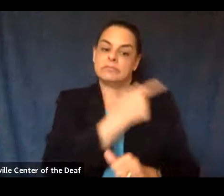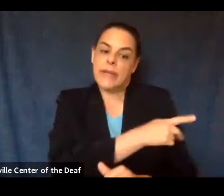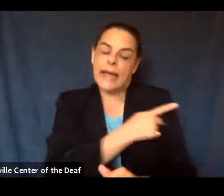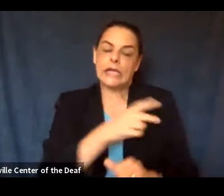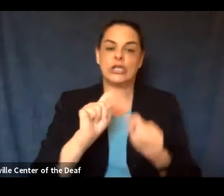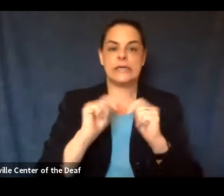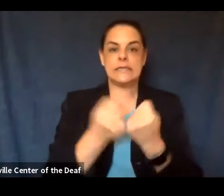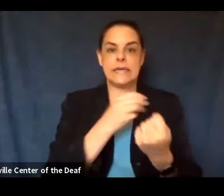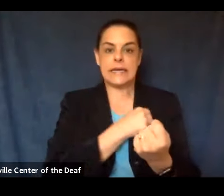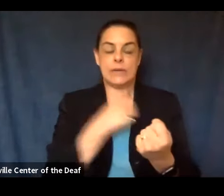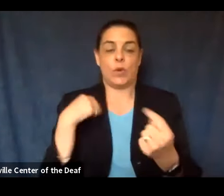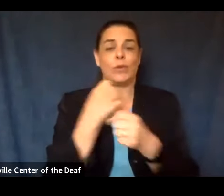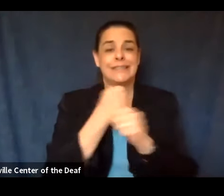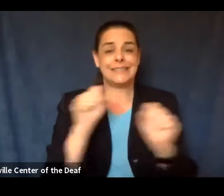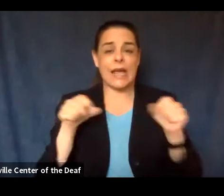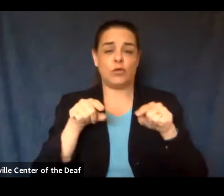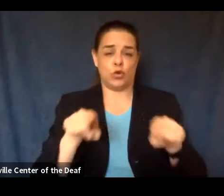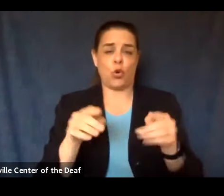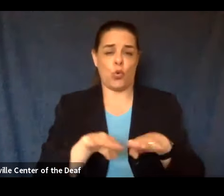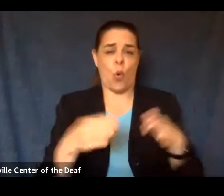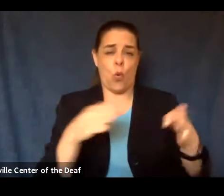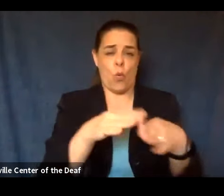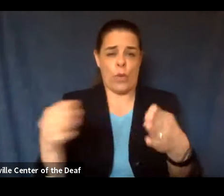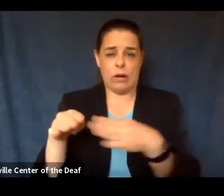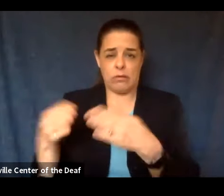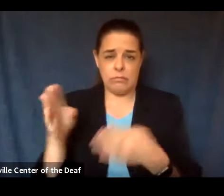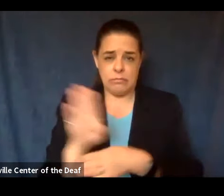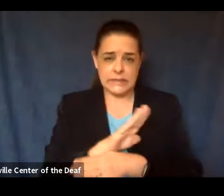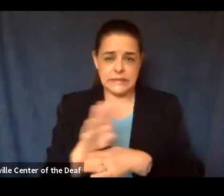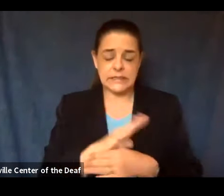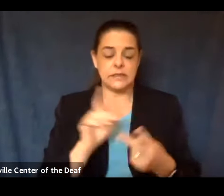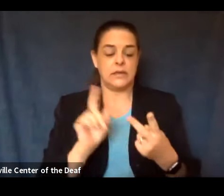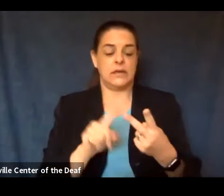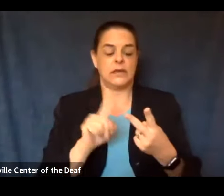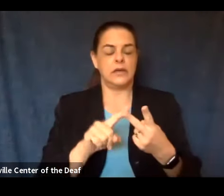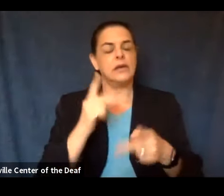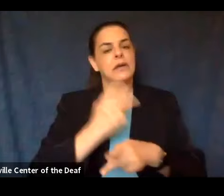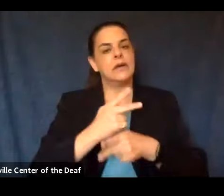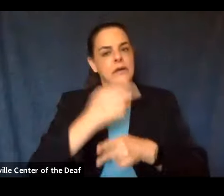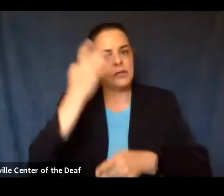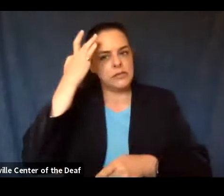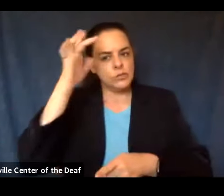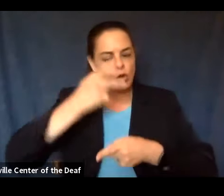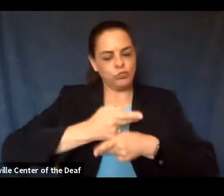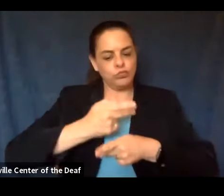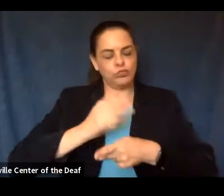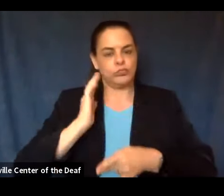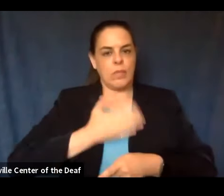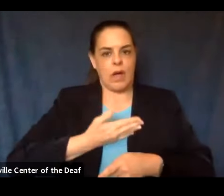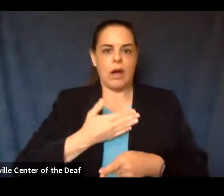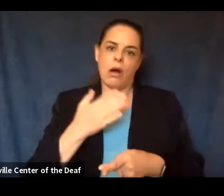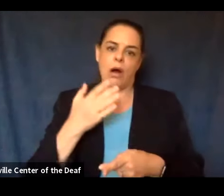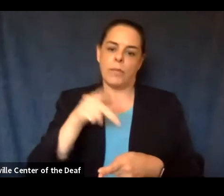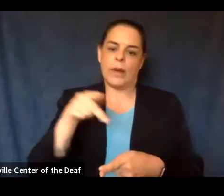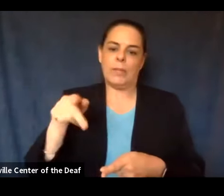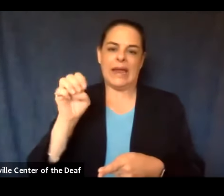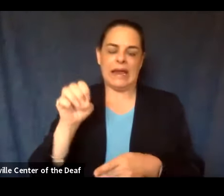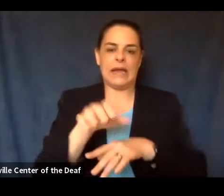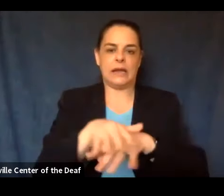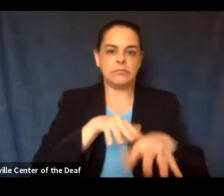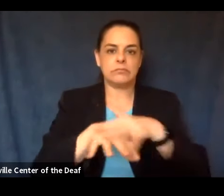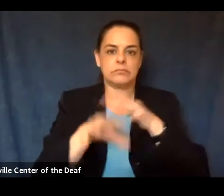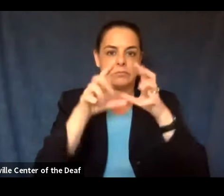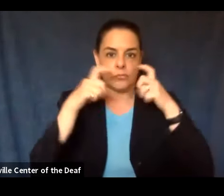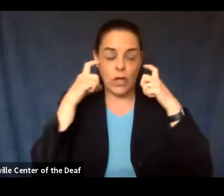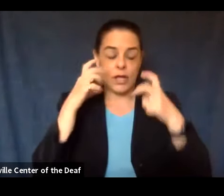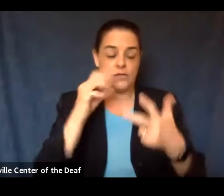our reopening. 2 is to continue to provide stewardship of our personal protective equipment. And 3 is to